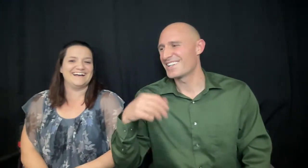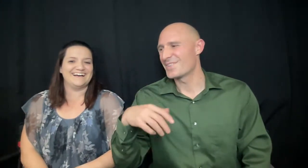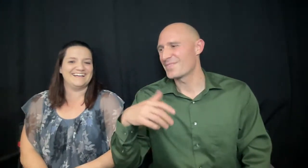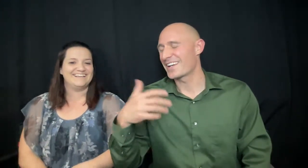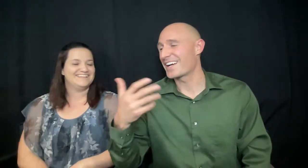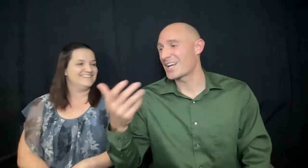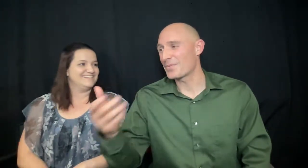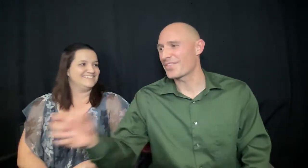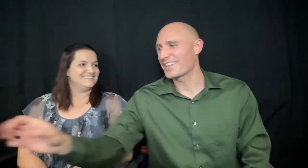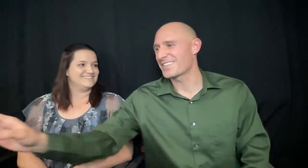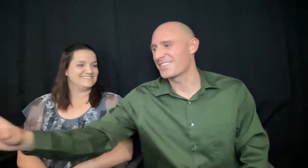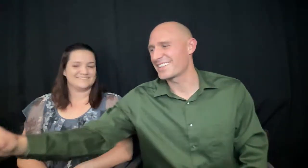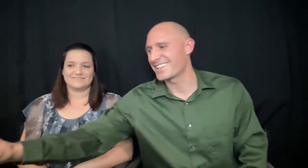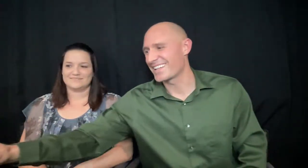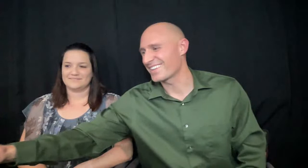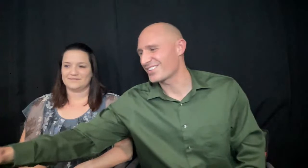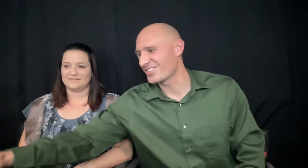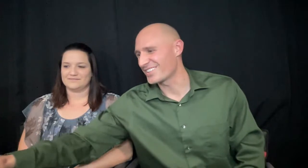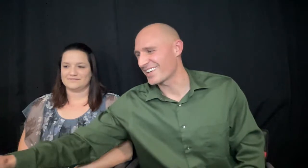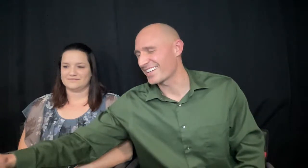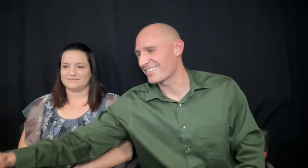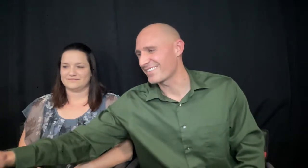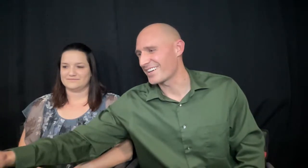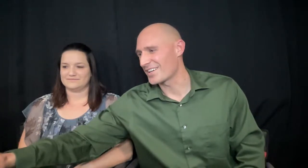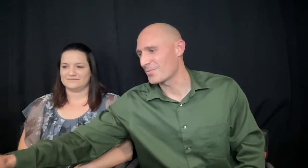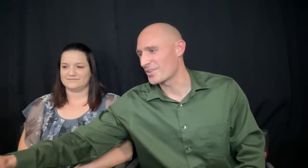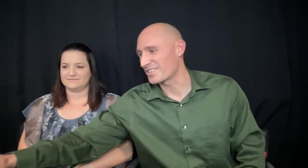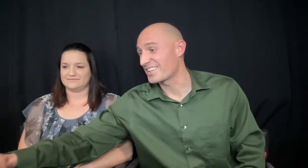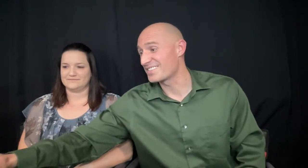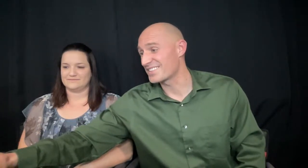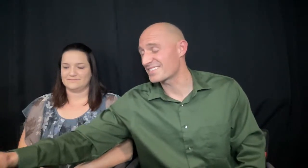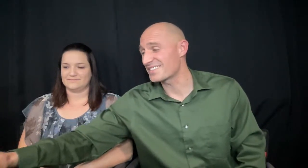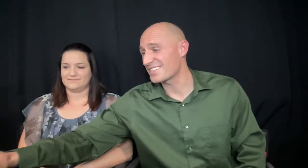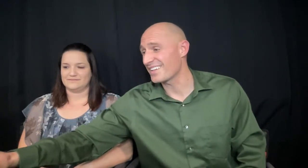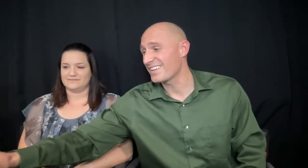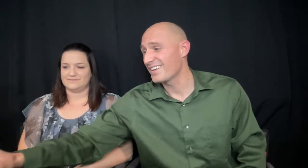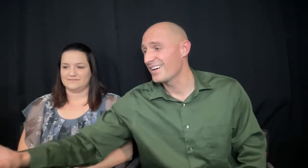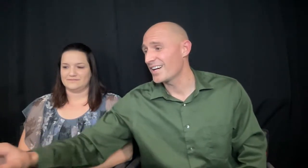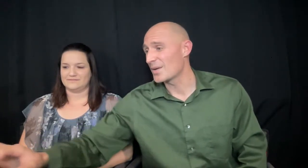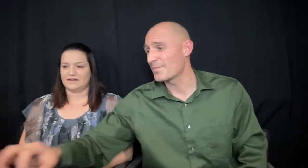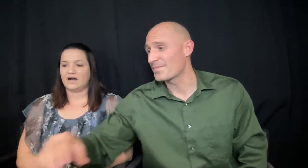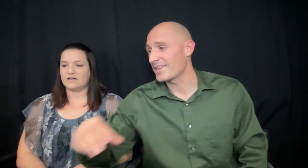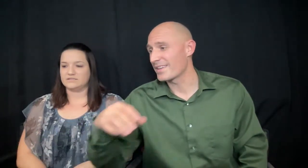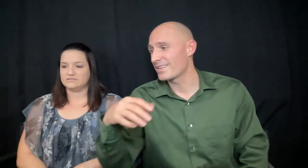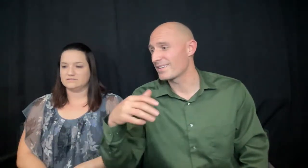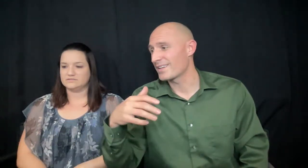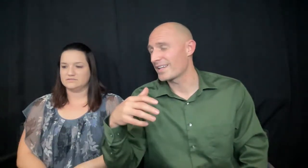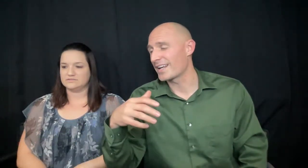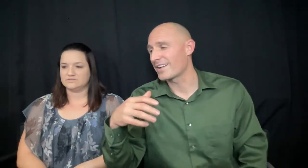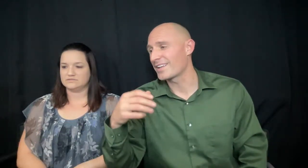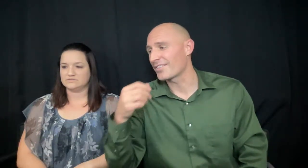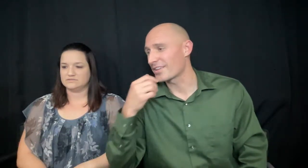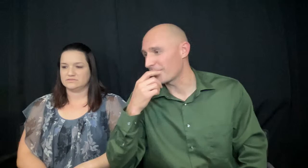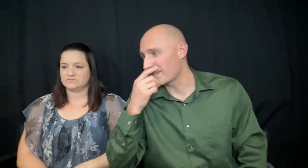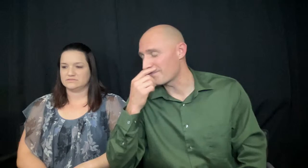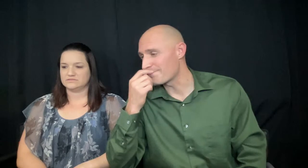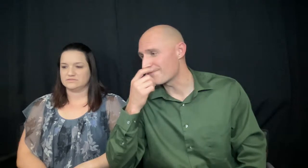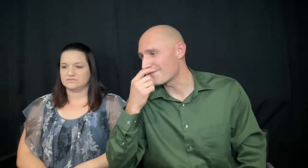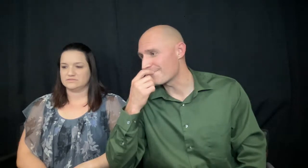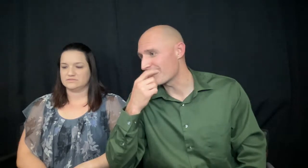welcome. A couple things that we didn't get to tonight was consistency. And I don't think we